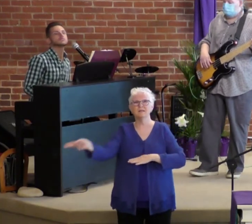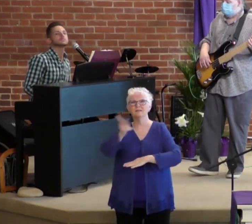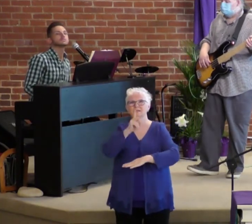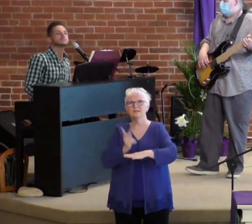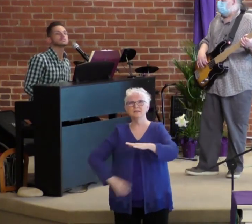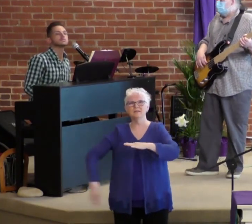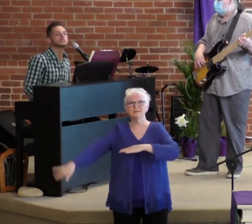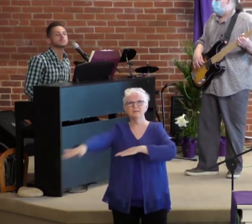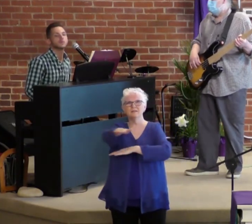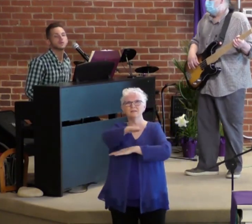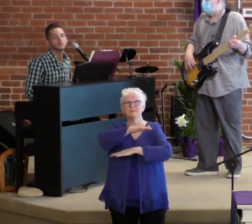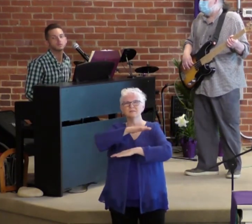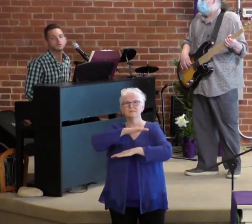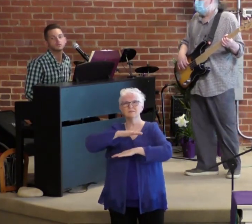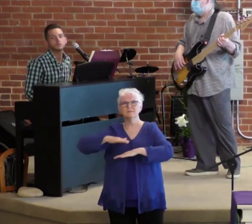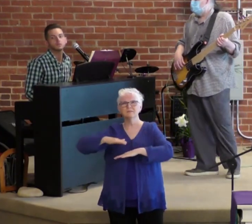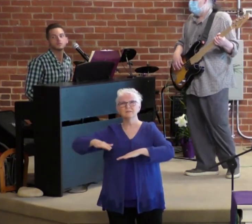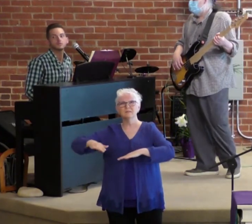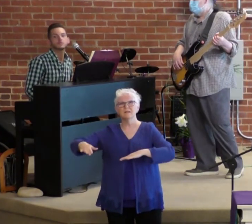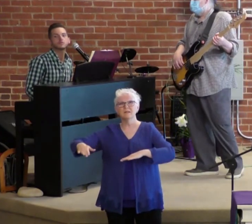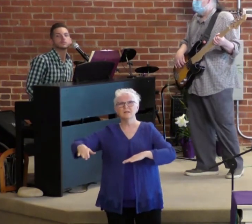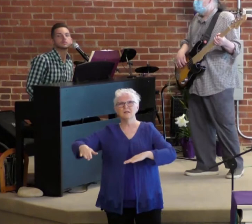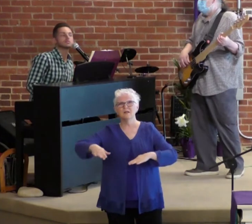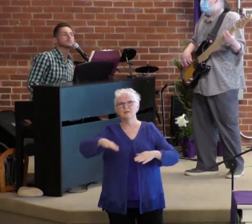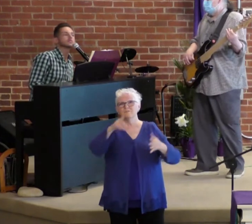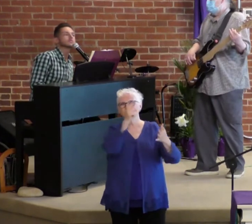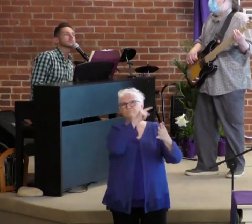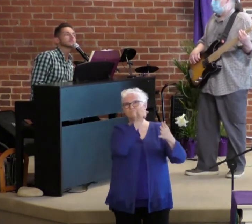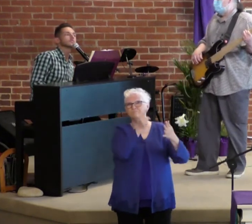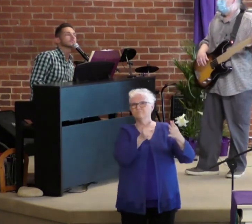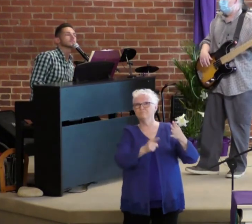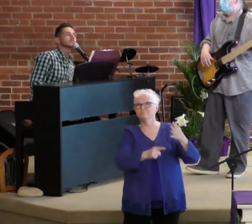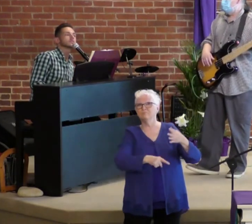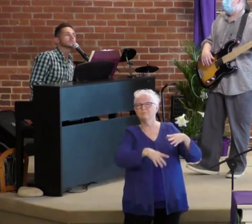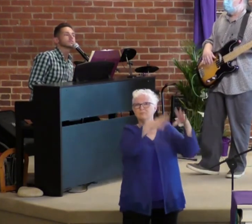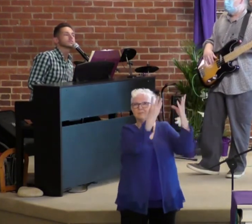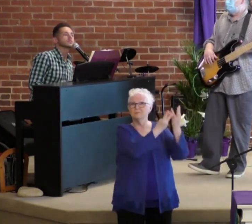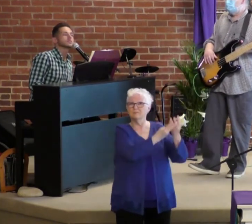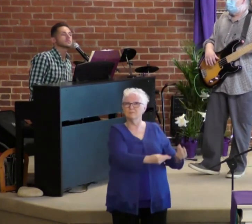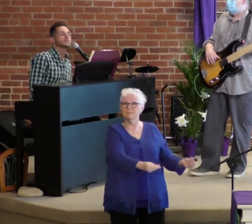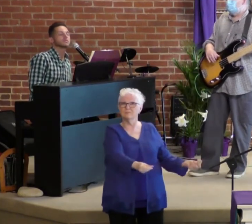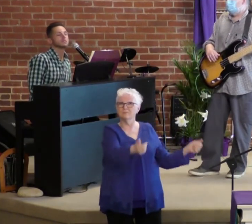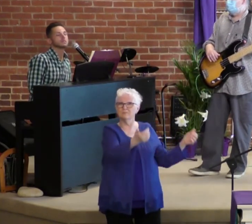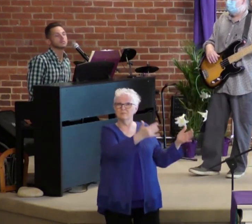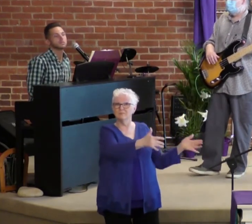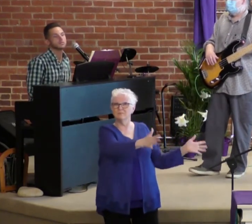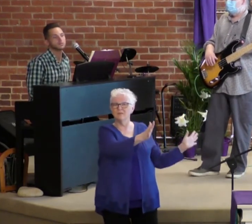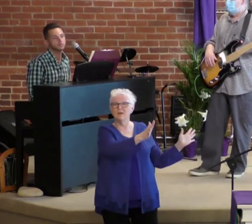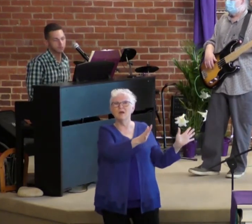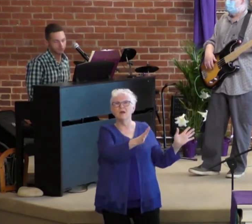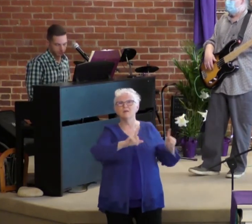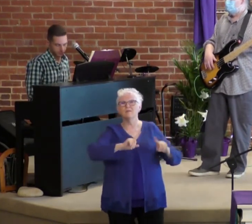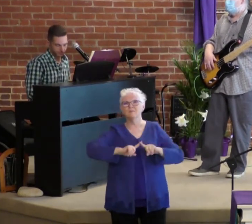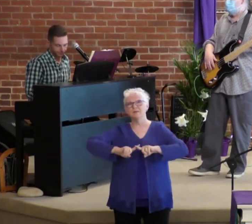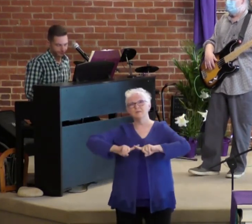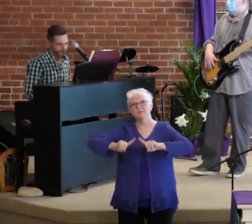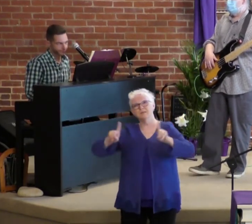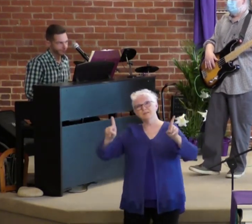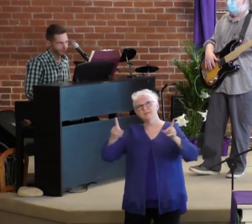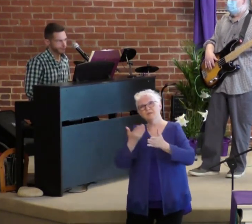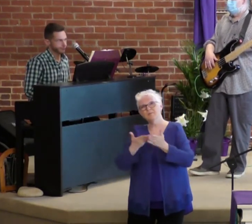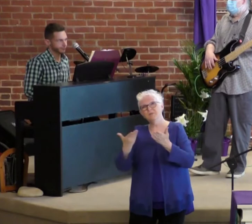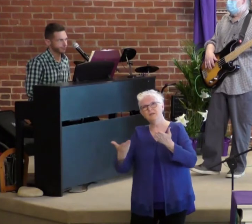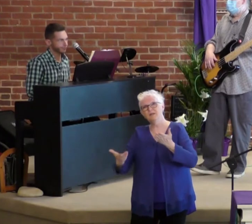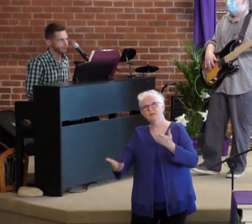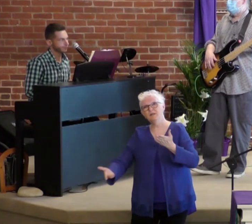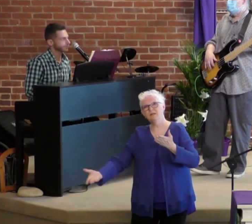Kings and kingdoms shall all pass away, but